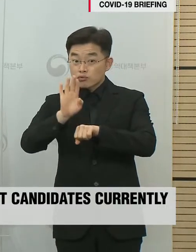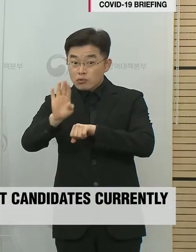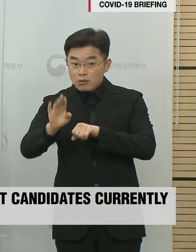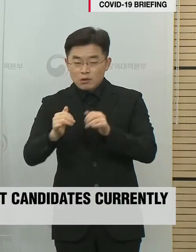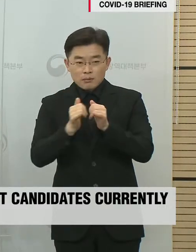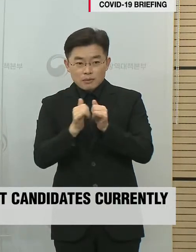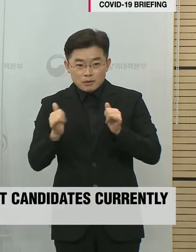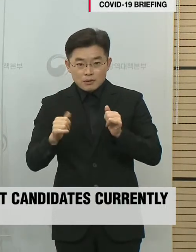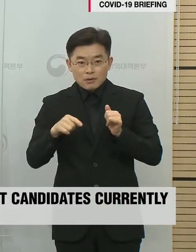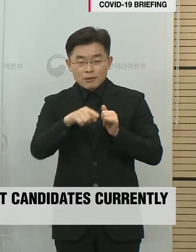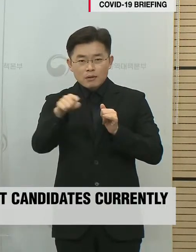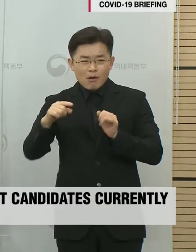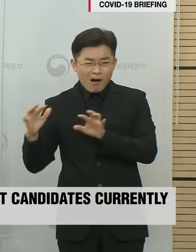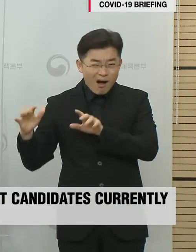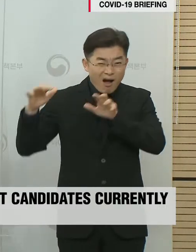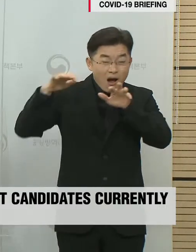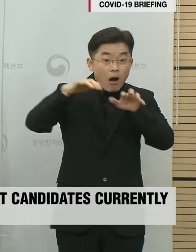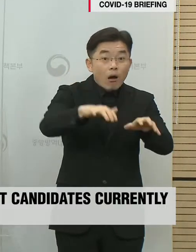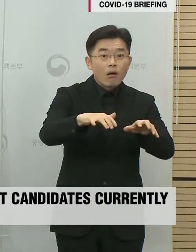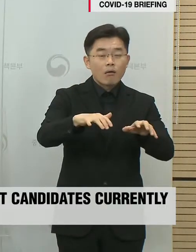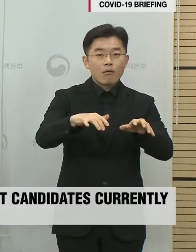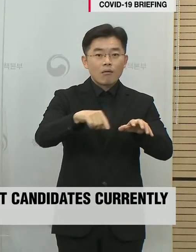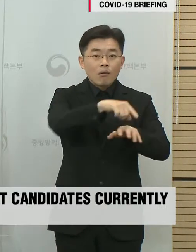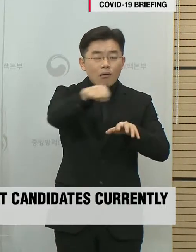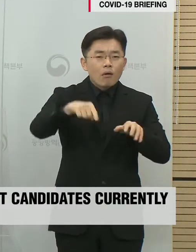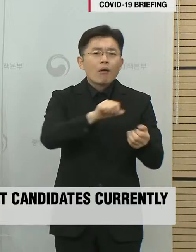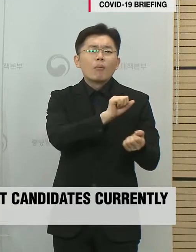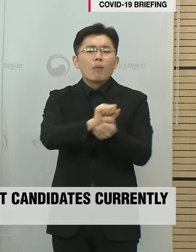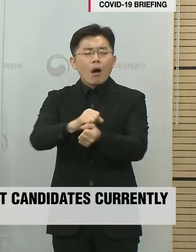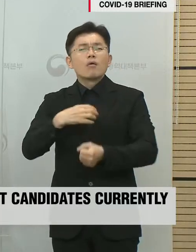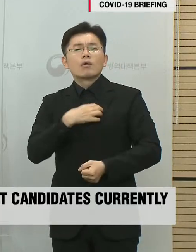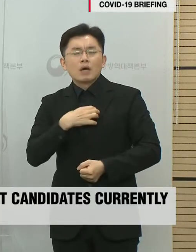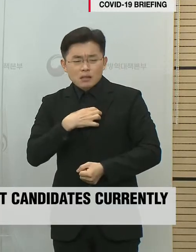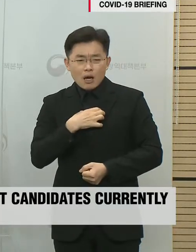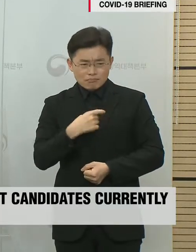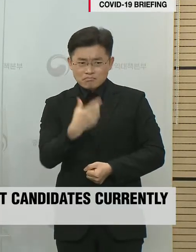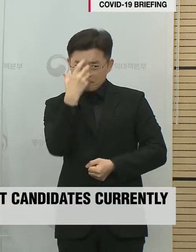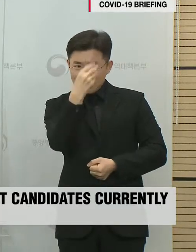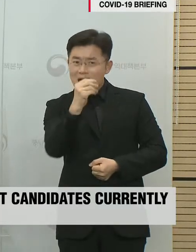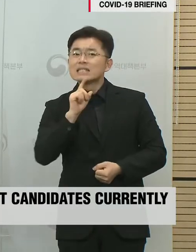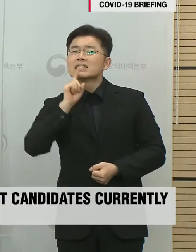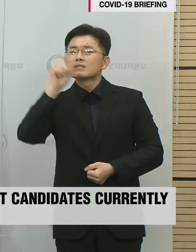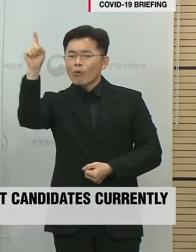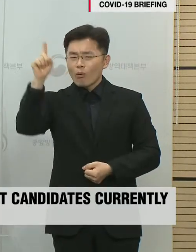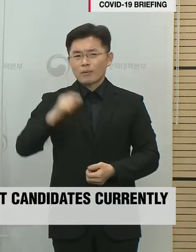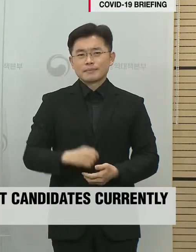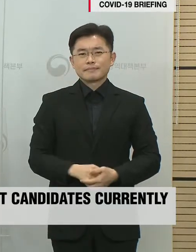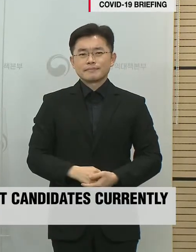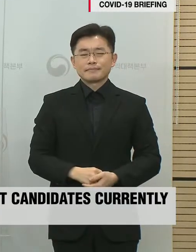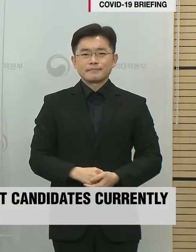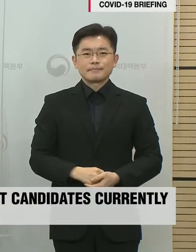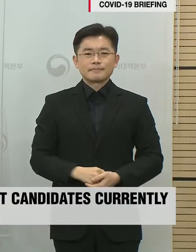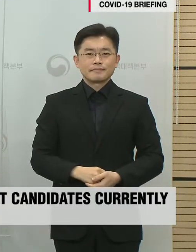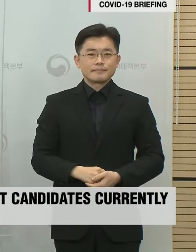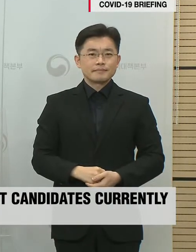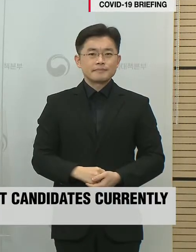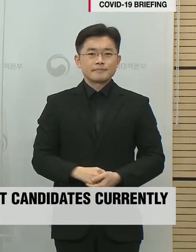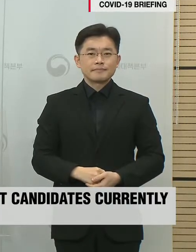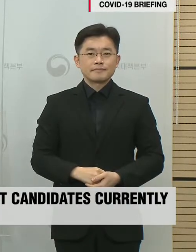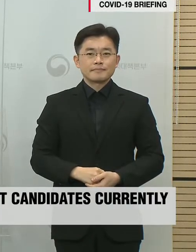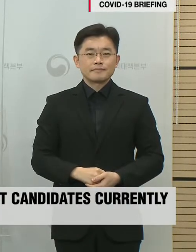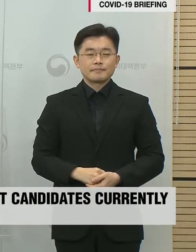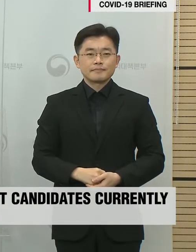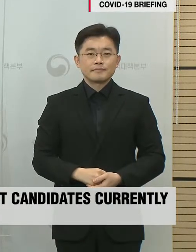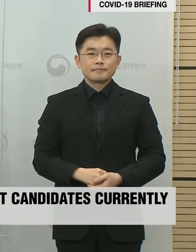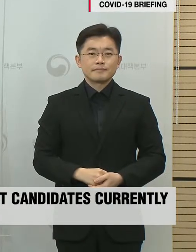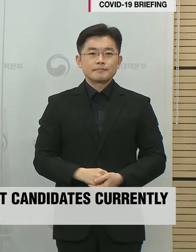a grocery store, people had gatherings and they have raffle events, and they were concerned of possible